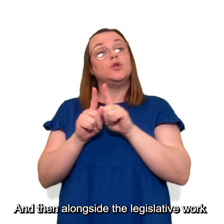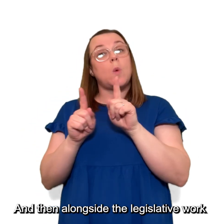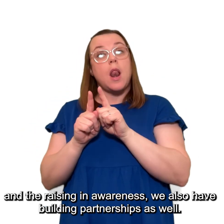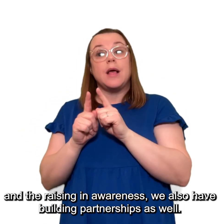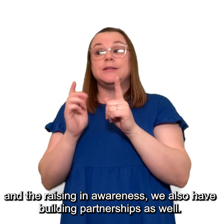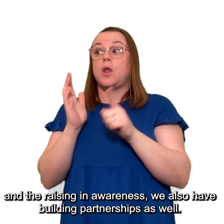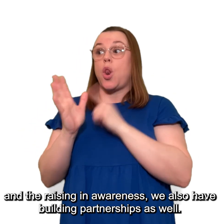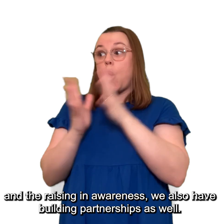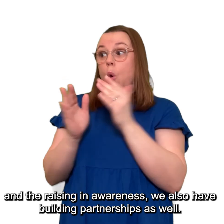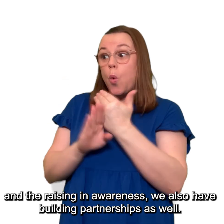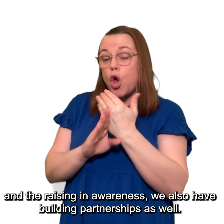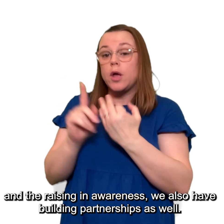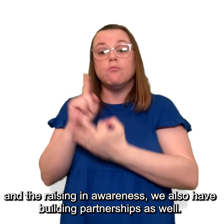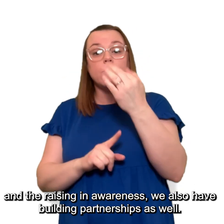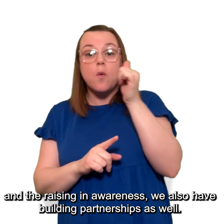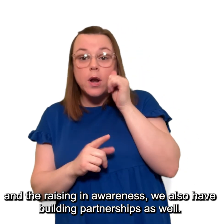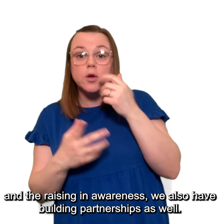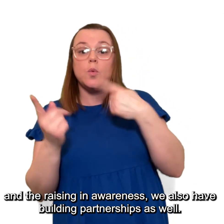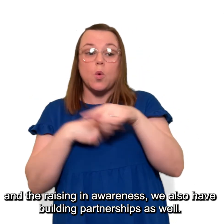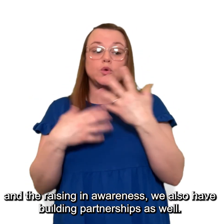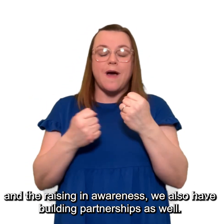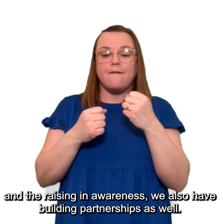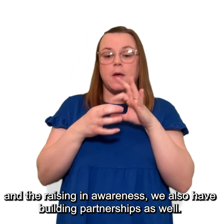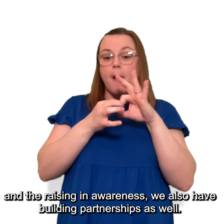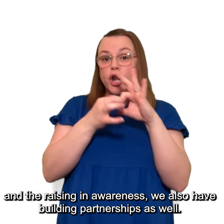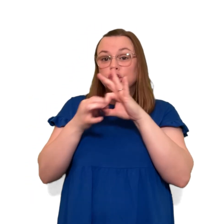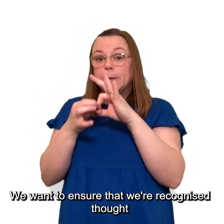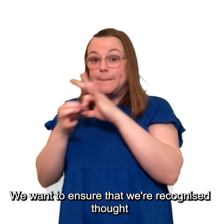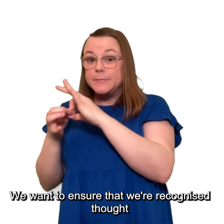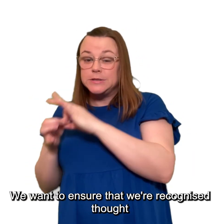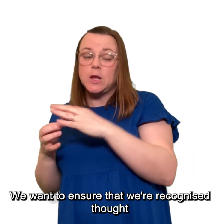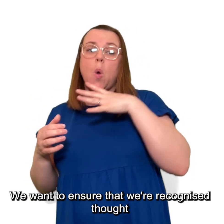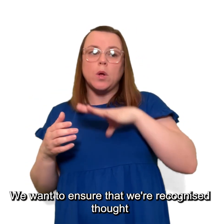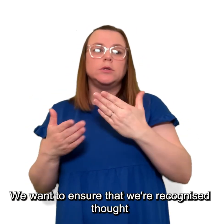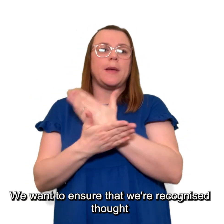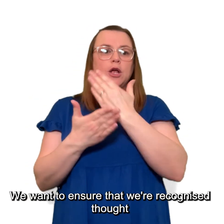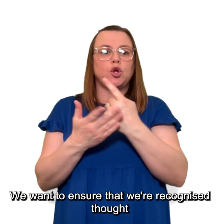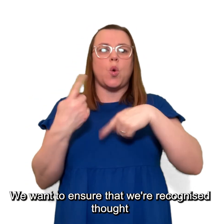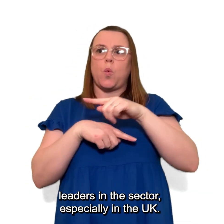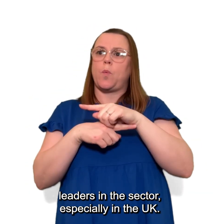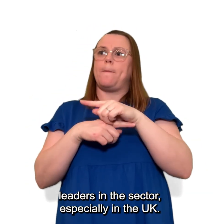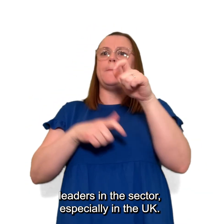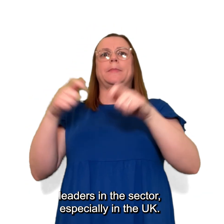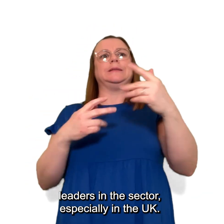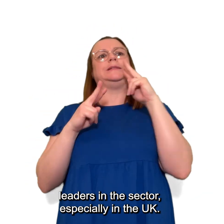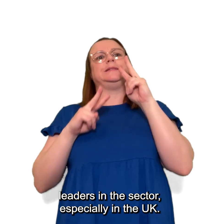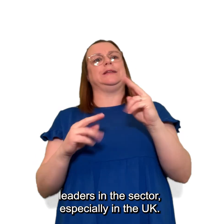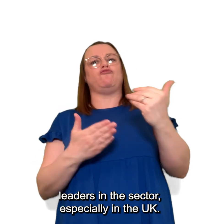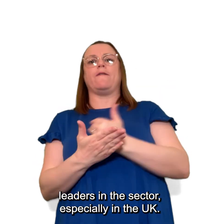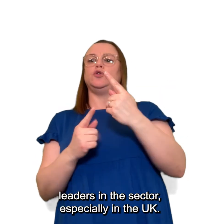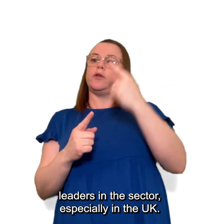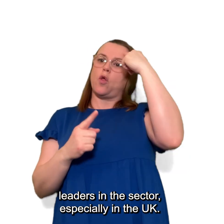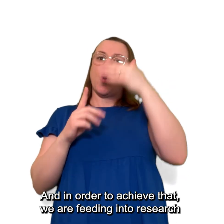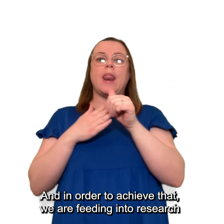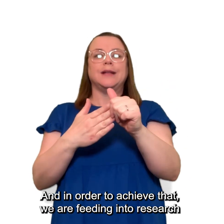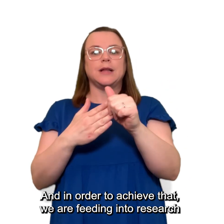legislative work and the raising awareness, we also have building partnerships as well. We want to ensure that we're recognised thought leaders in the sector, especially in